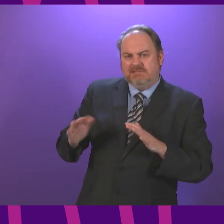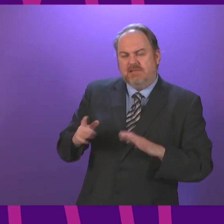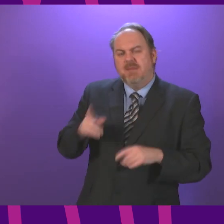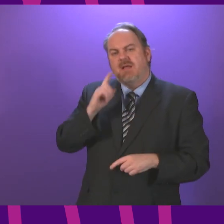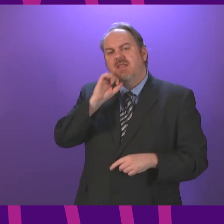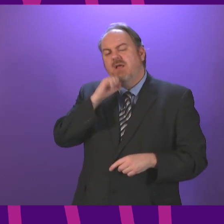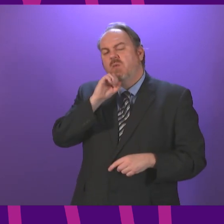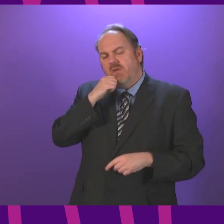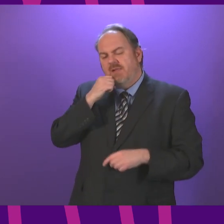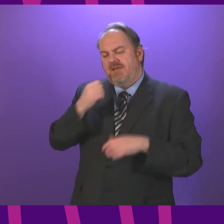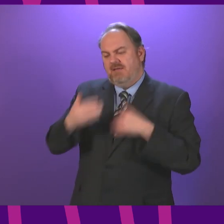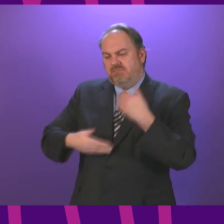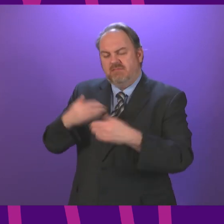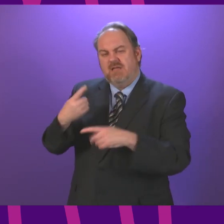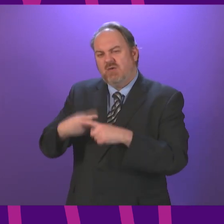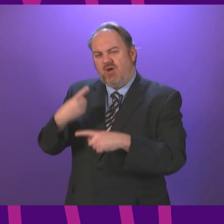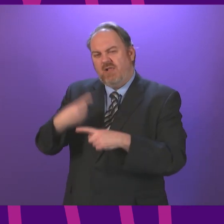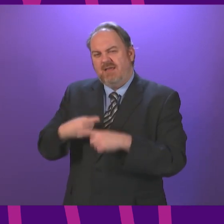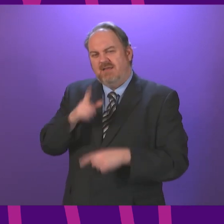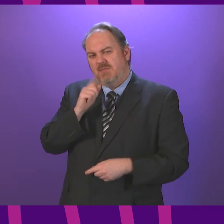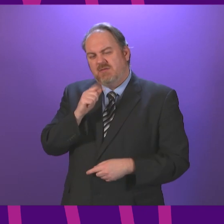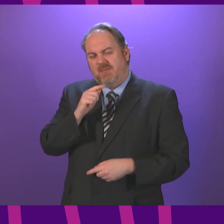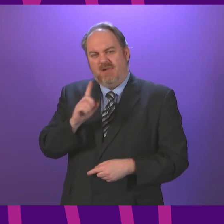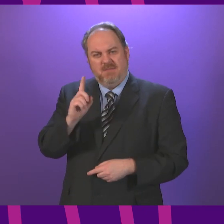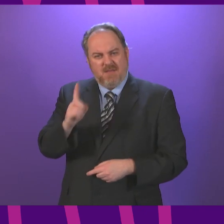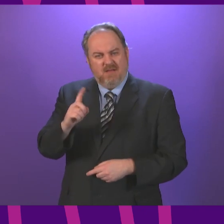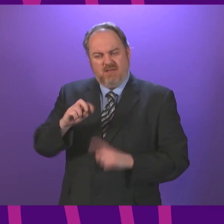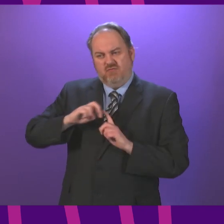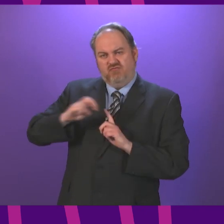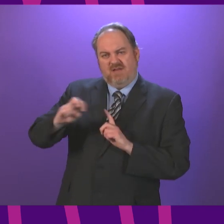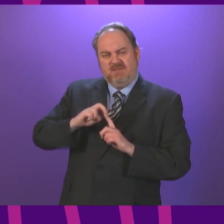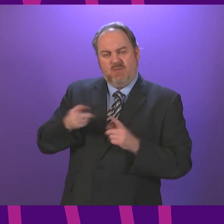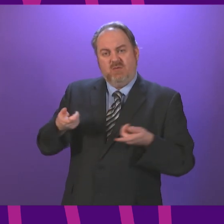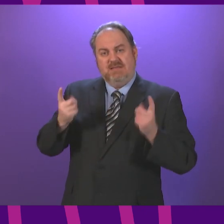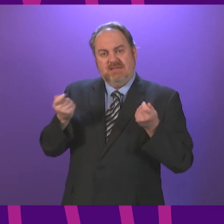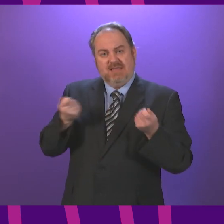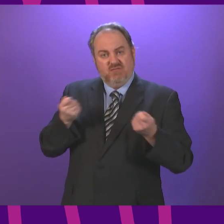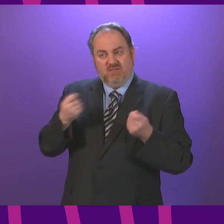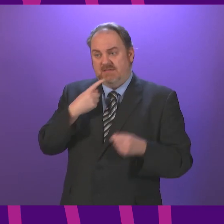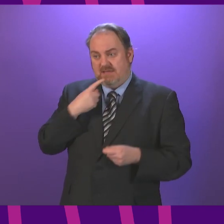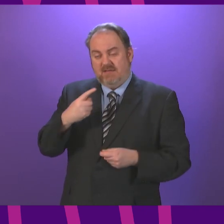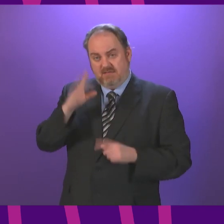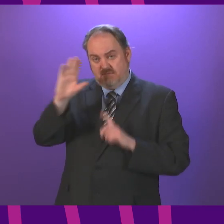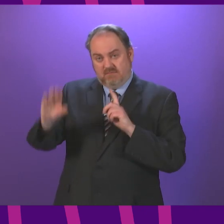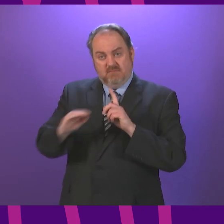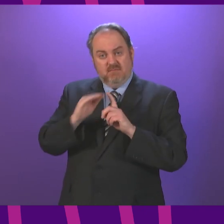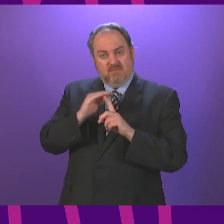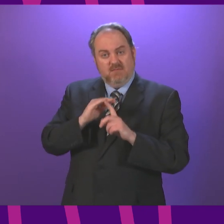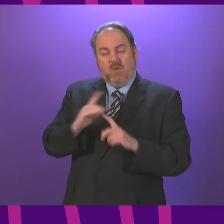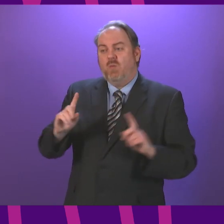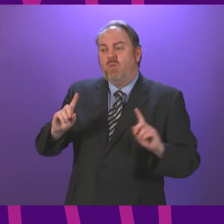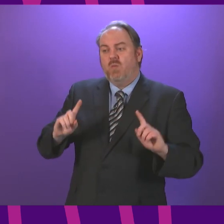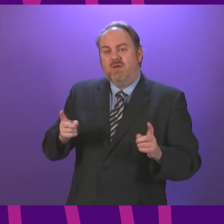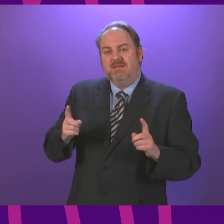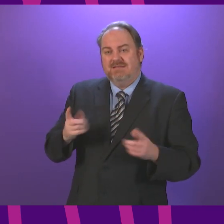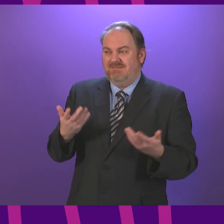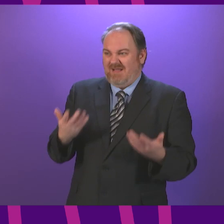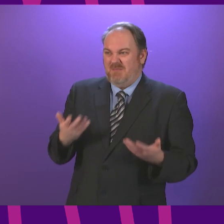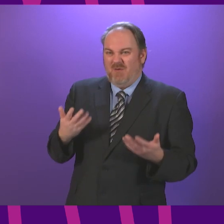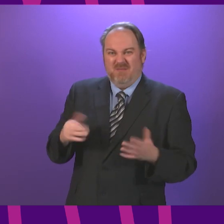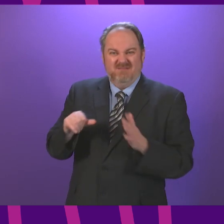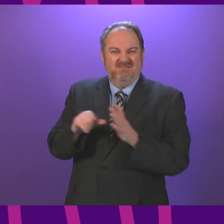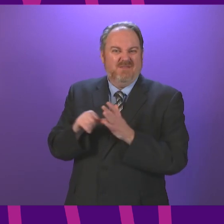made as quickly as possible. The Transport Secretary has now written to me and confirmed that a meaningful update on what he now describes as a very challenging